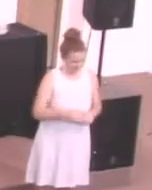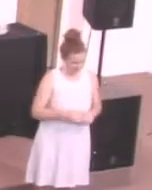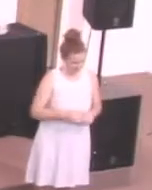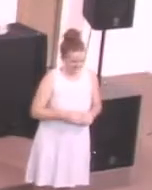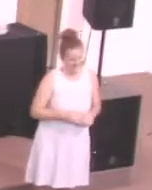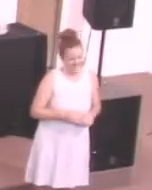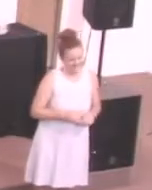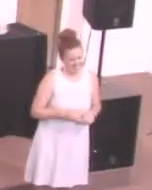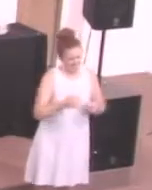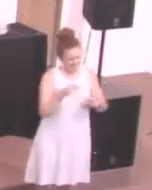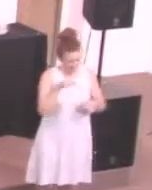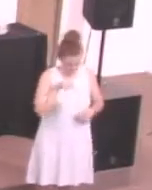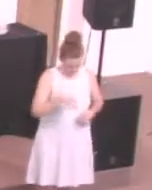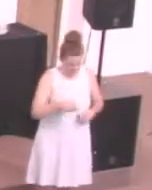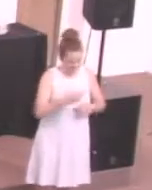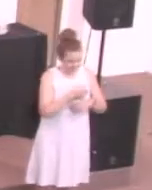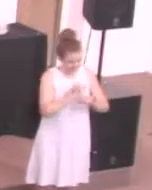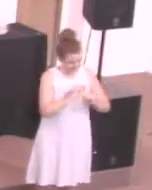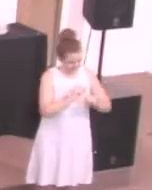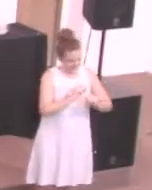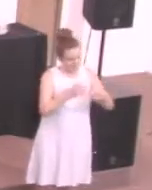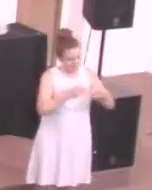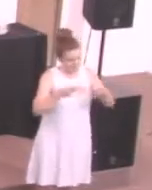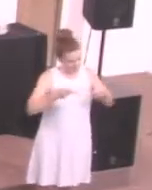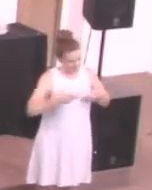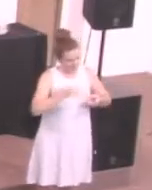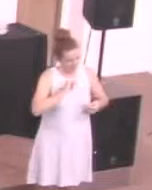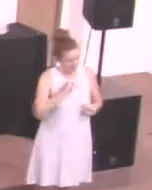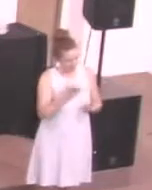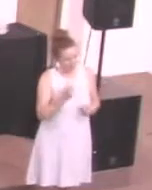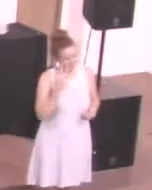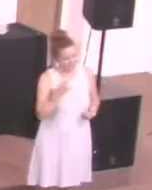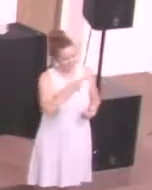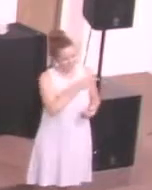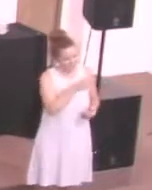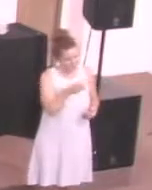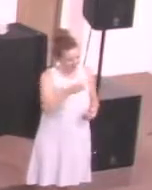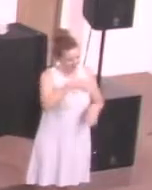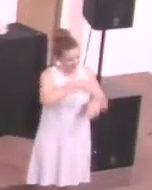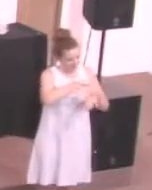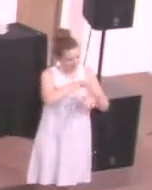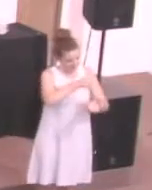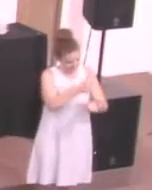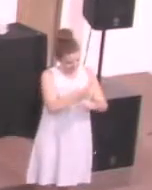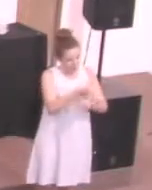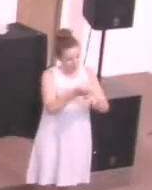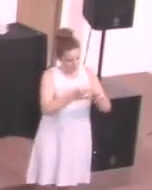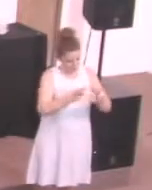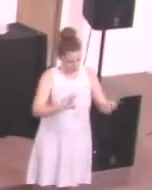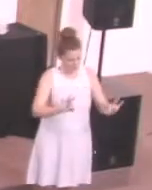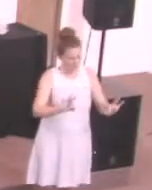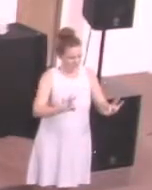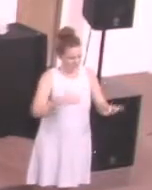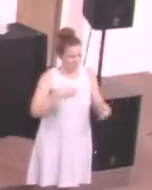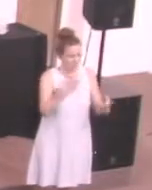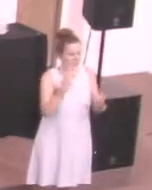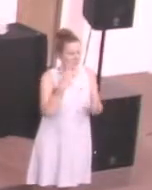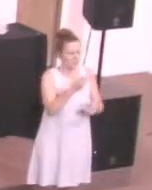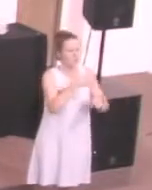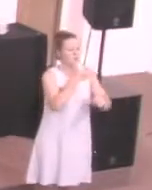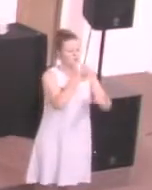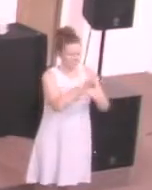place. I want to see you set free. A lot of